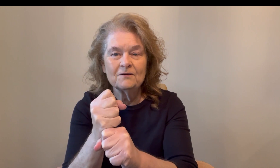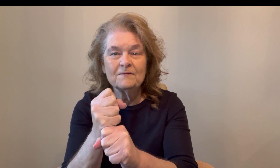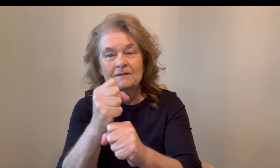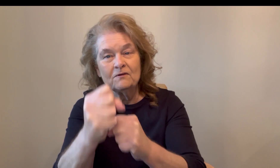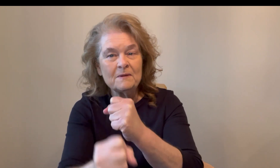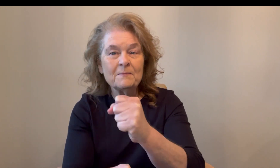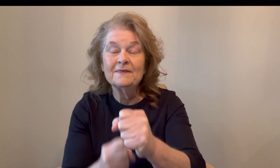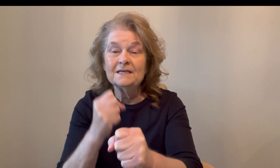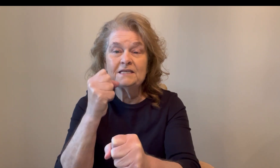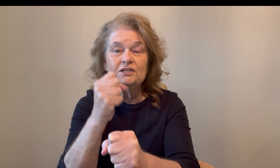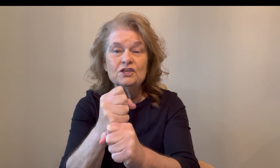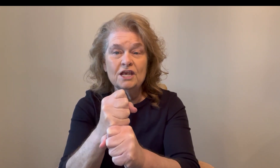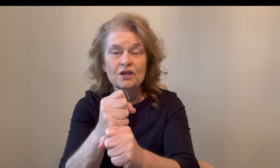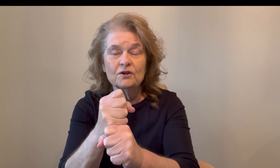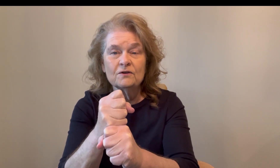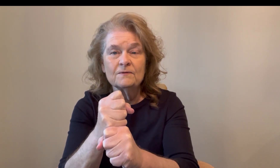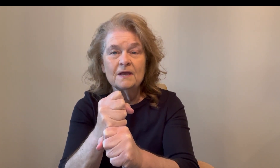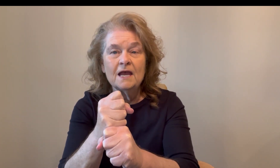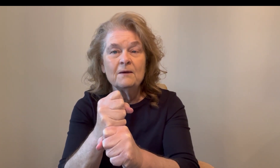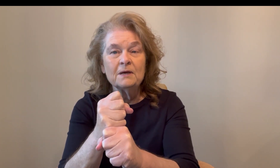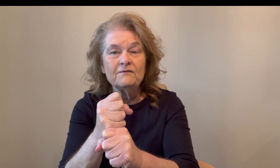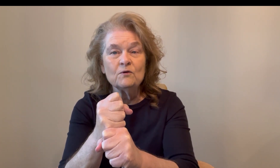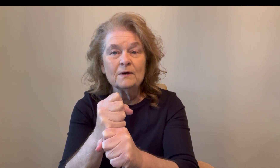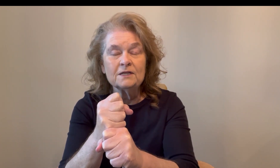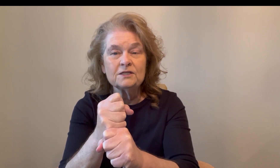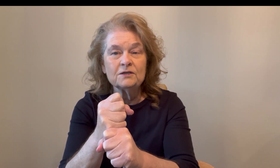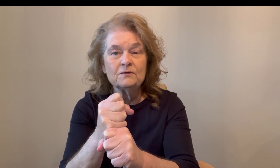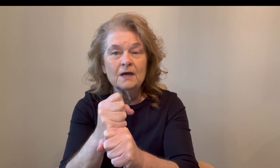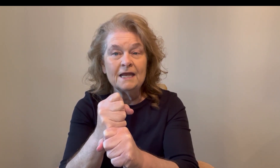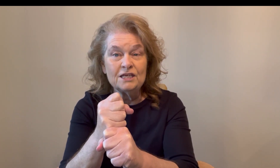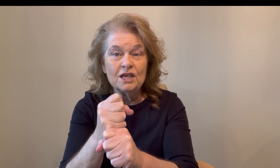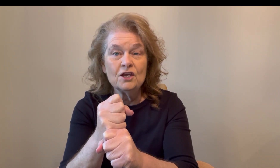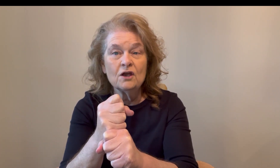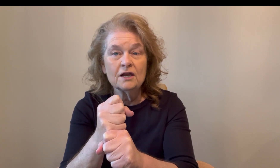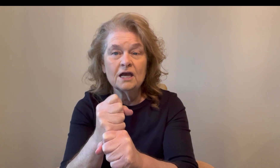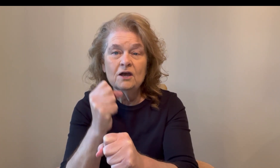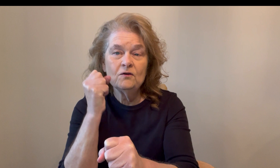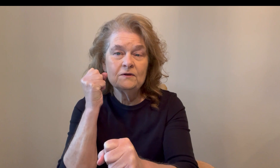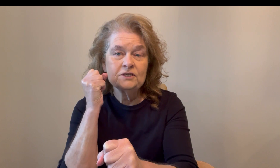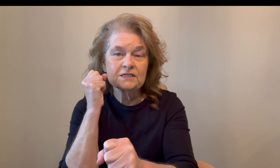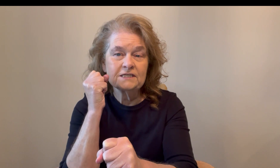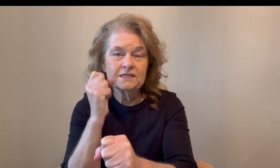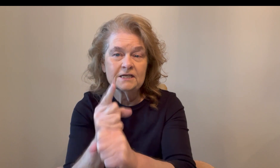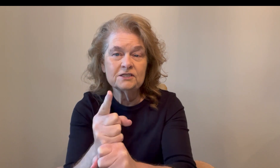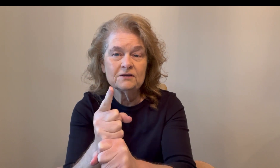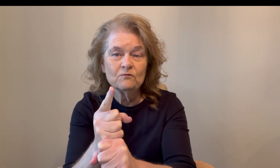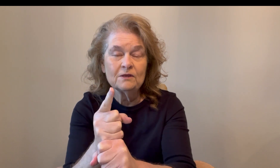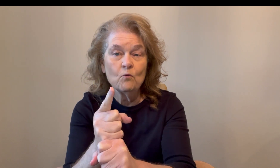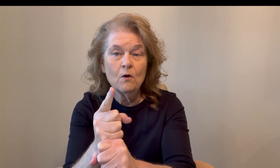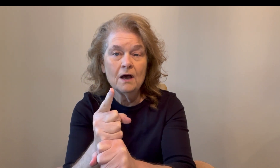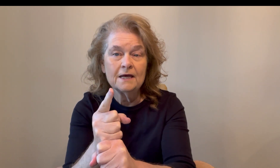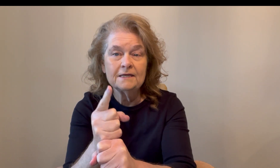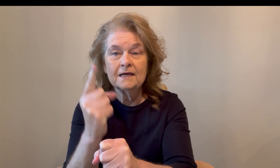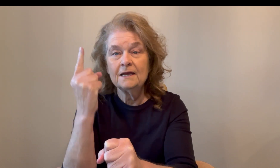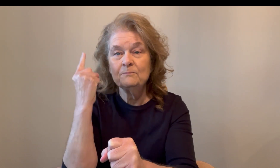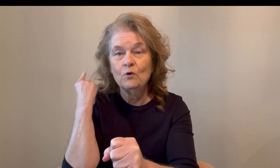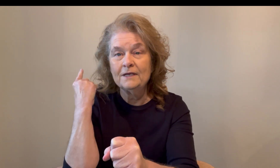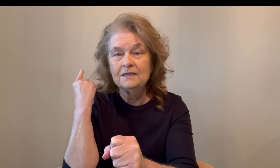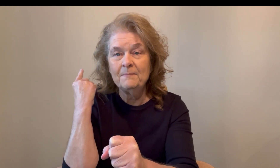So remember, this is year, but if you want to do a year ago, just touch it with a 1 and point in the